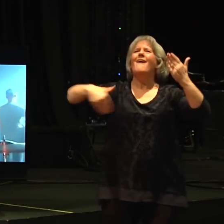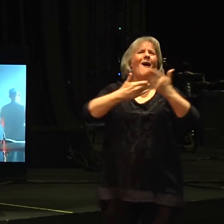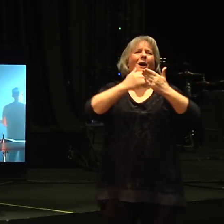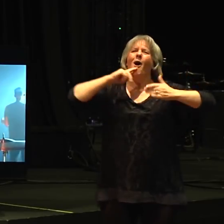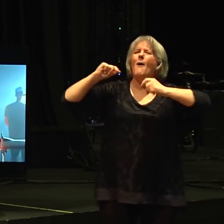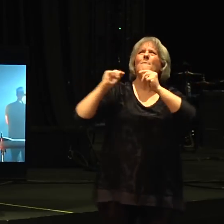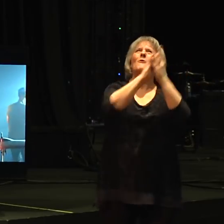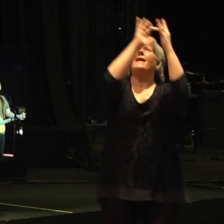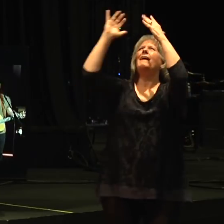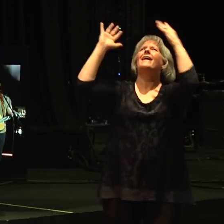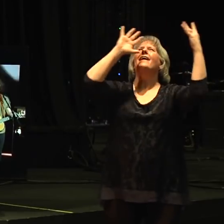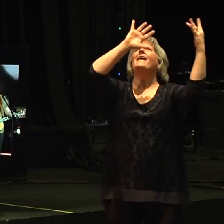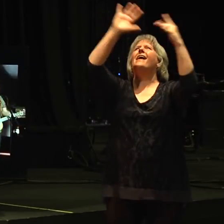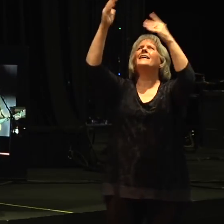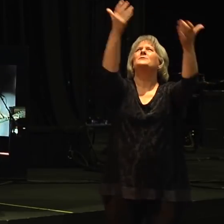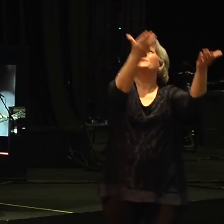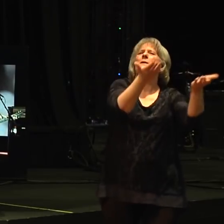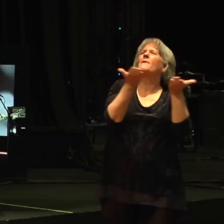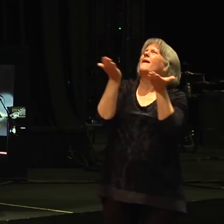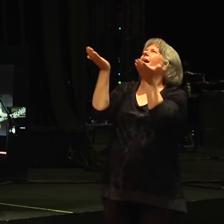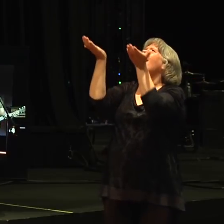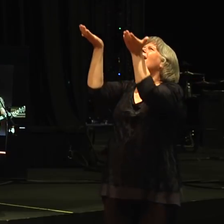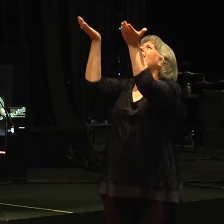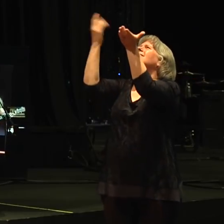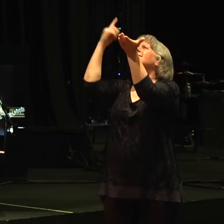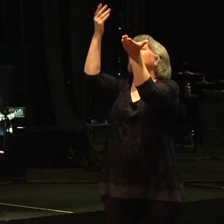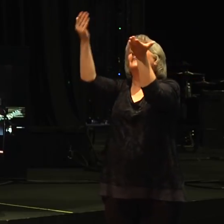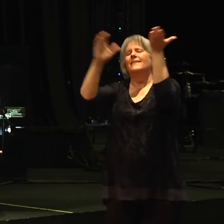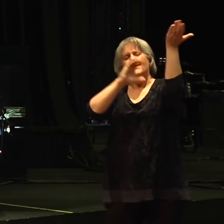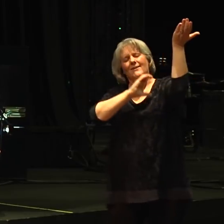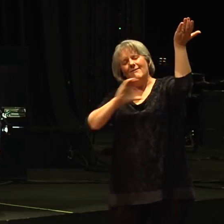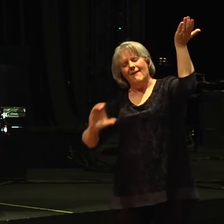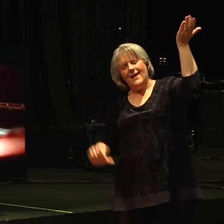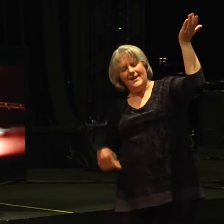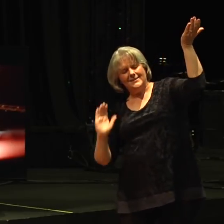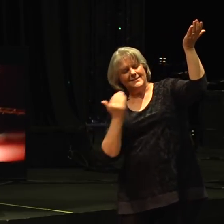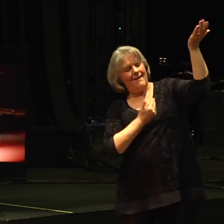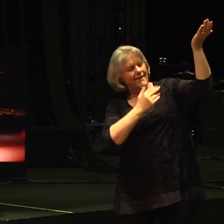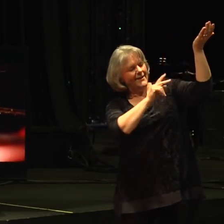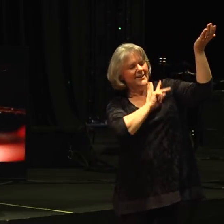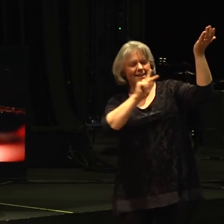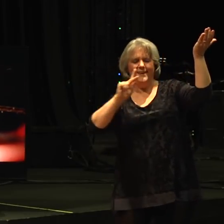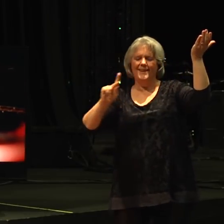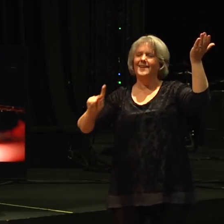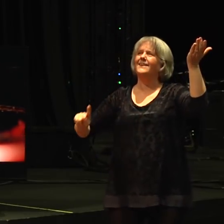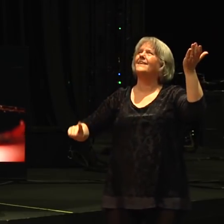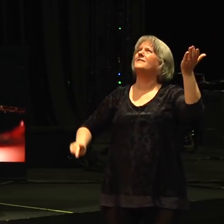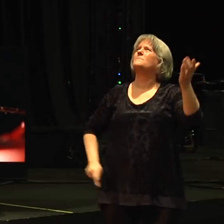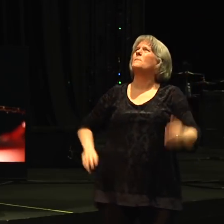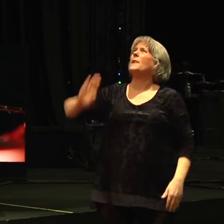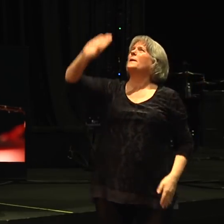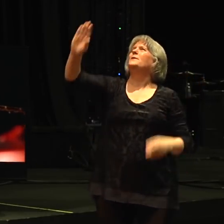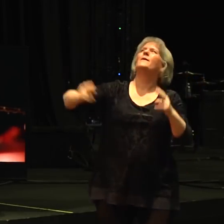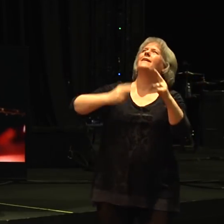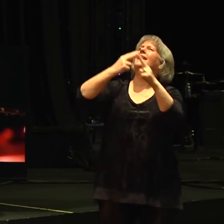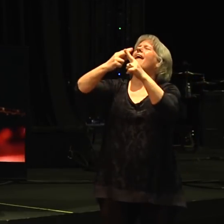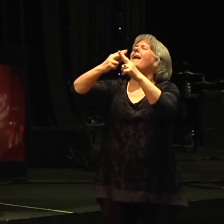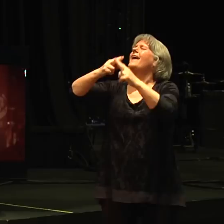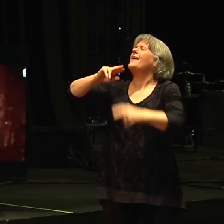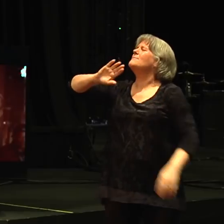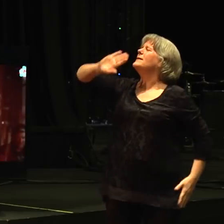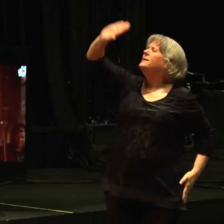victory, and all praise will rise to Christ our King.